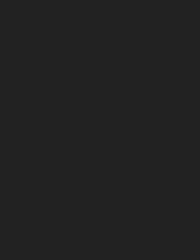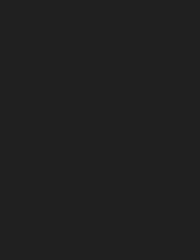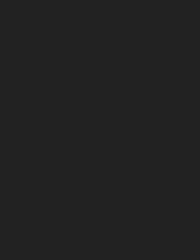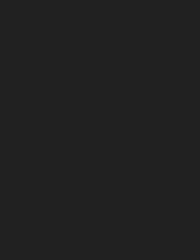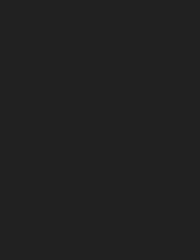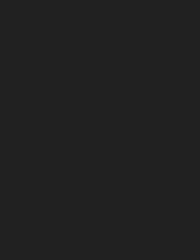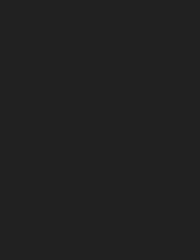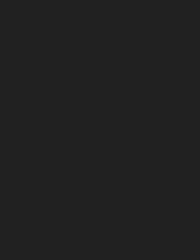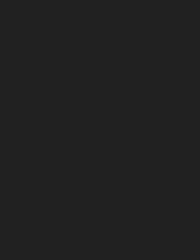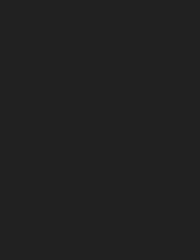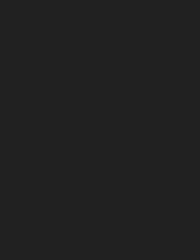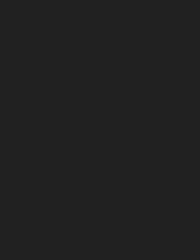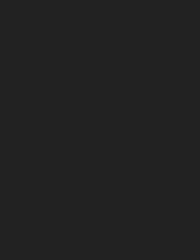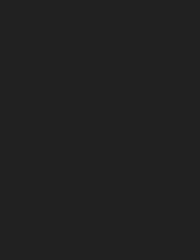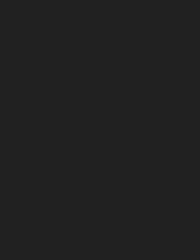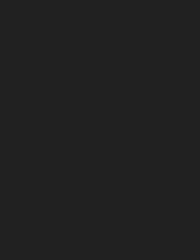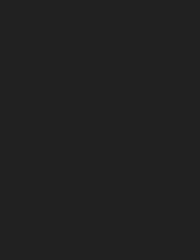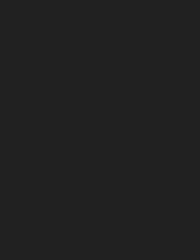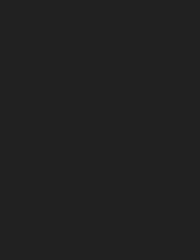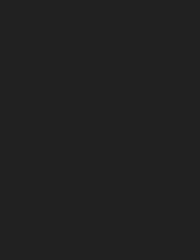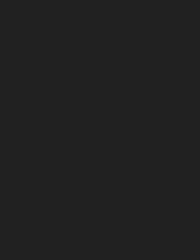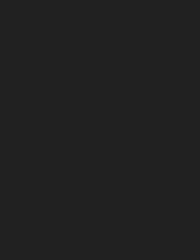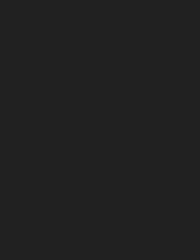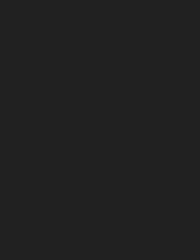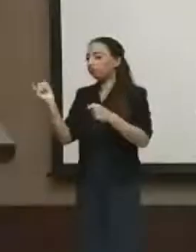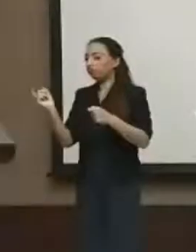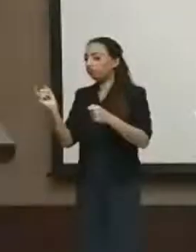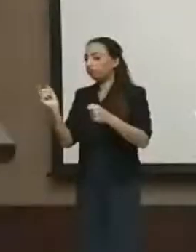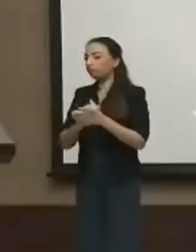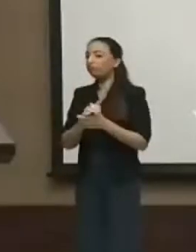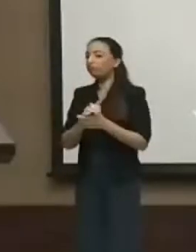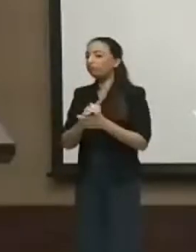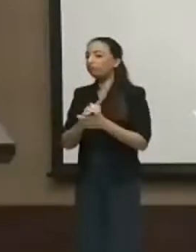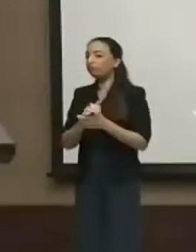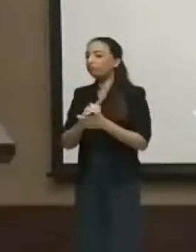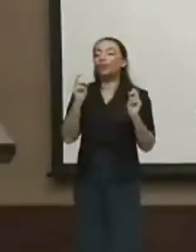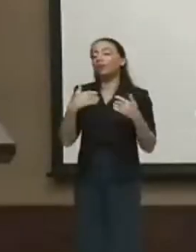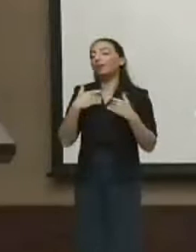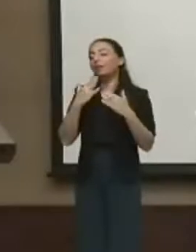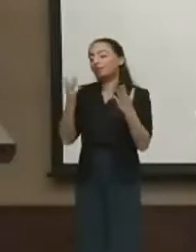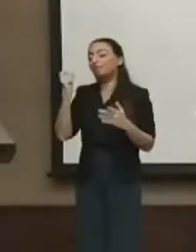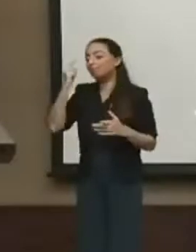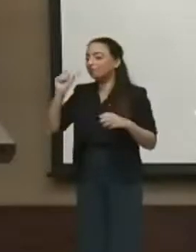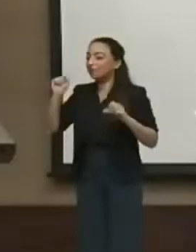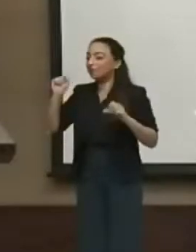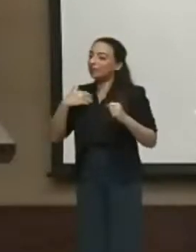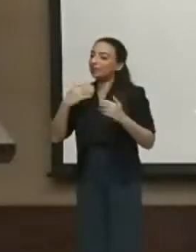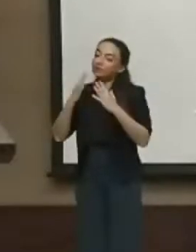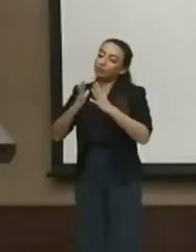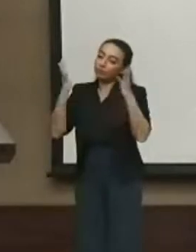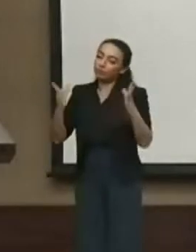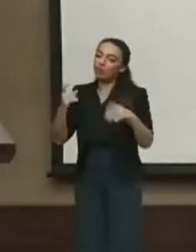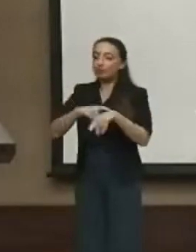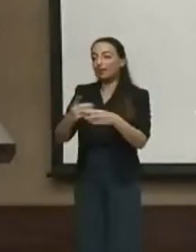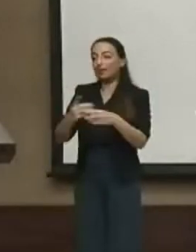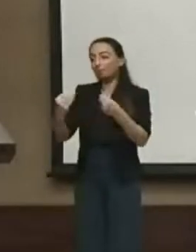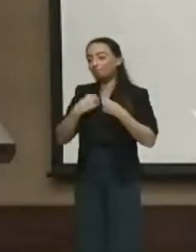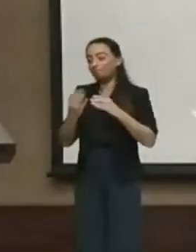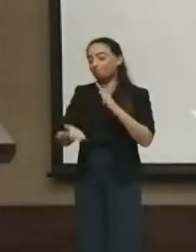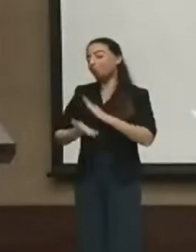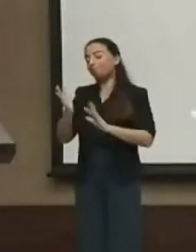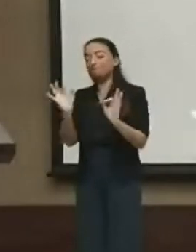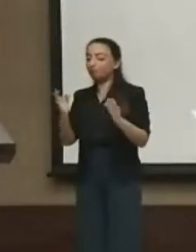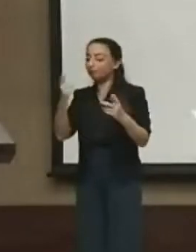leave this forum now. We appreciate that. We understand that, and thank you very much for your time. Thank